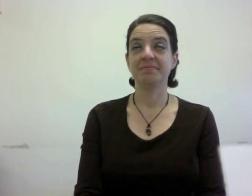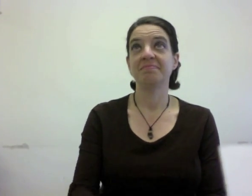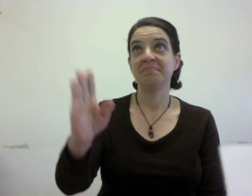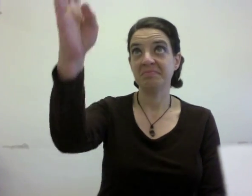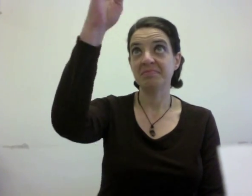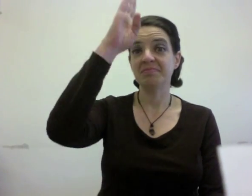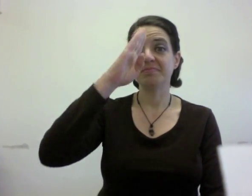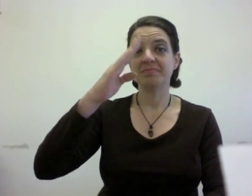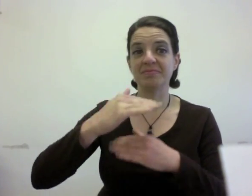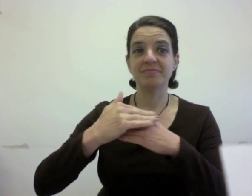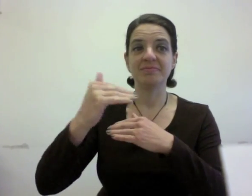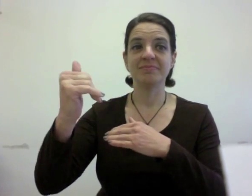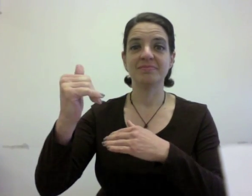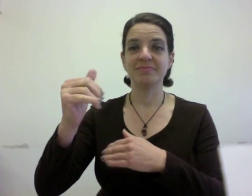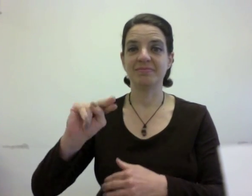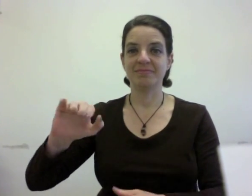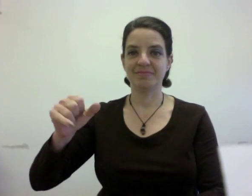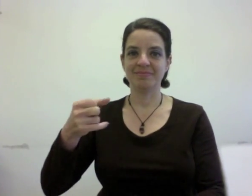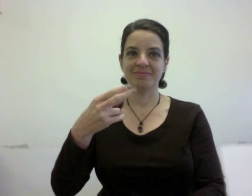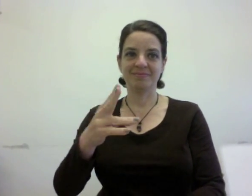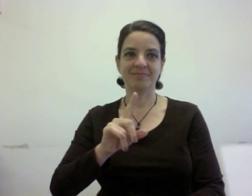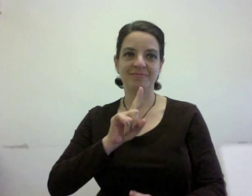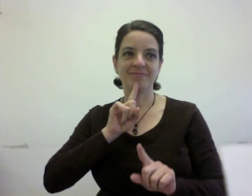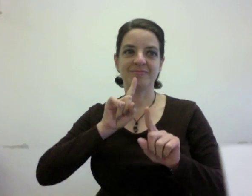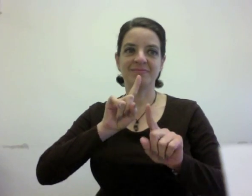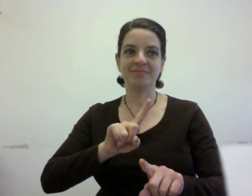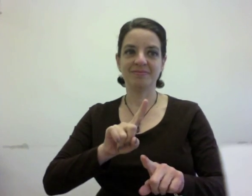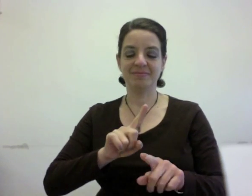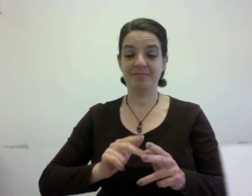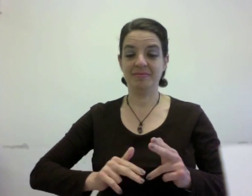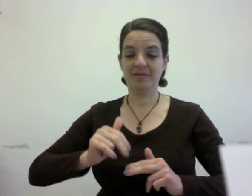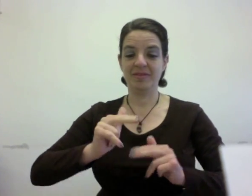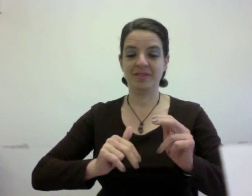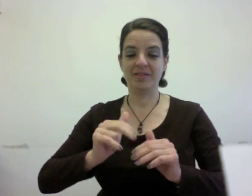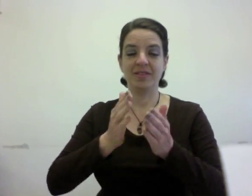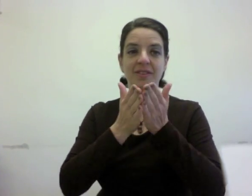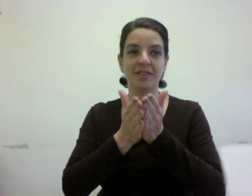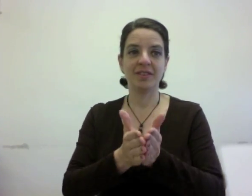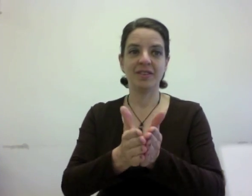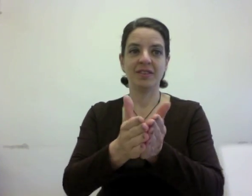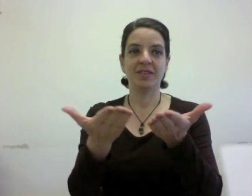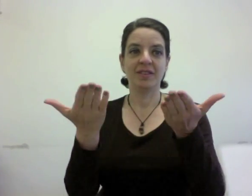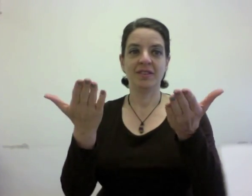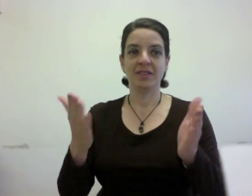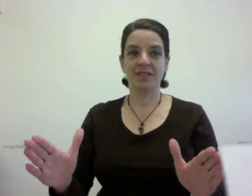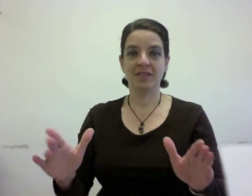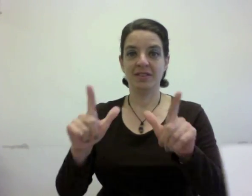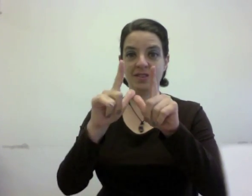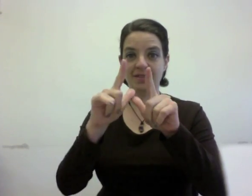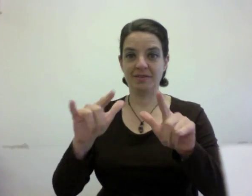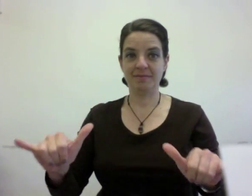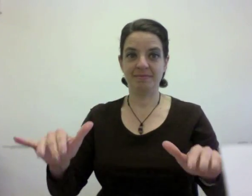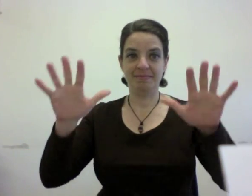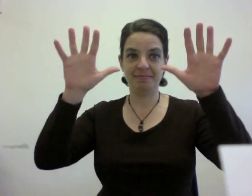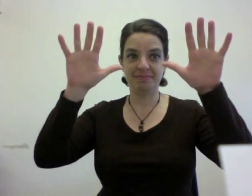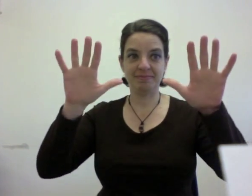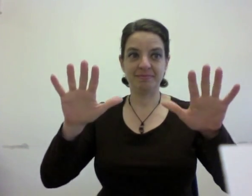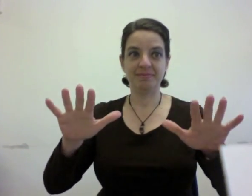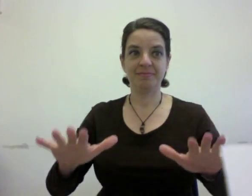Now Noah was there to answer the call. He finished building the ark just as the rain started falling. He